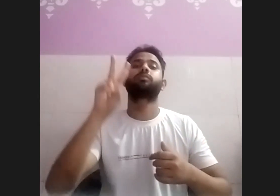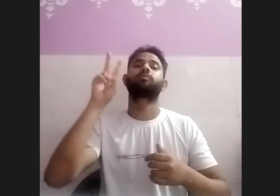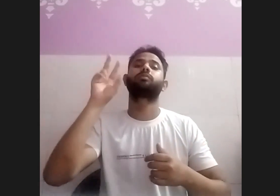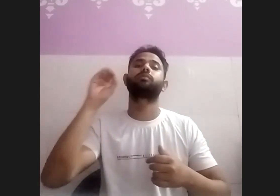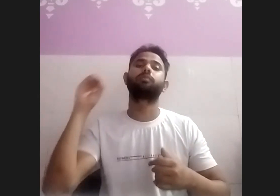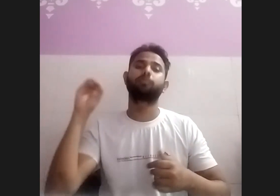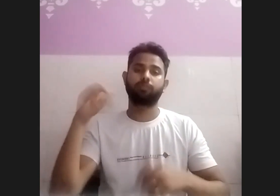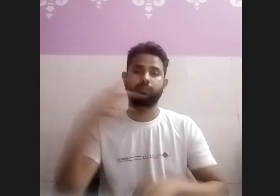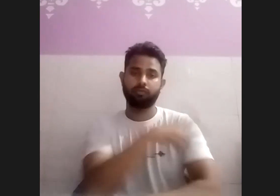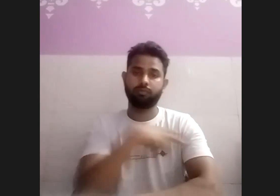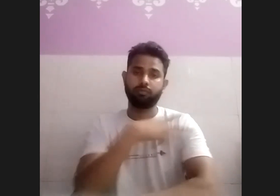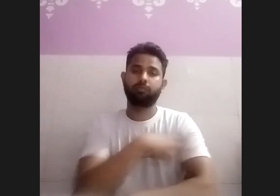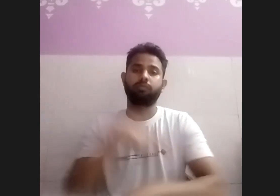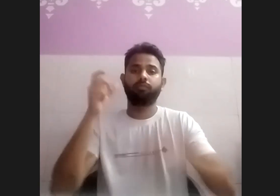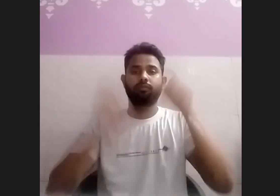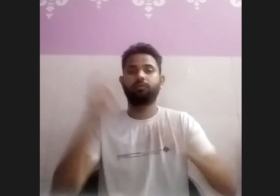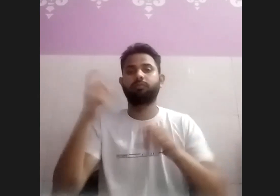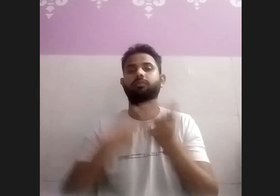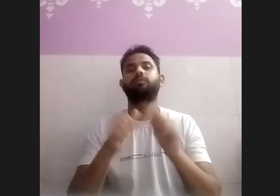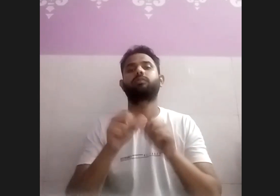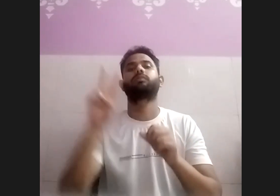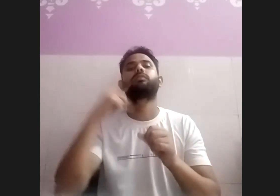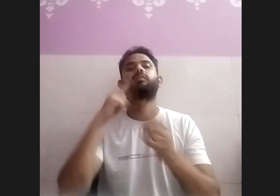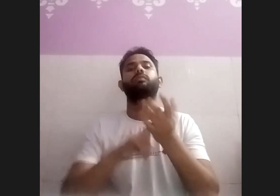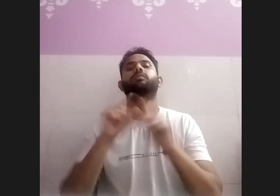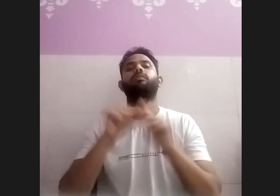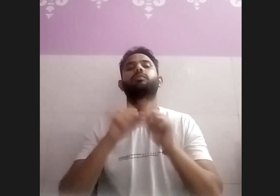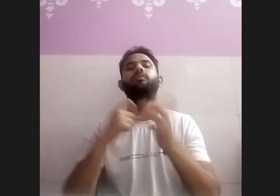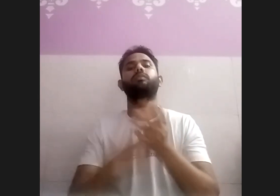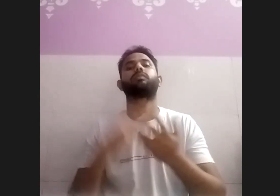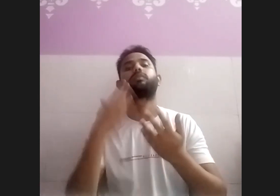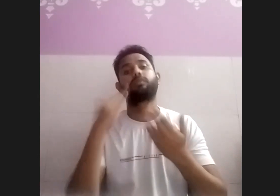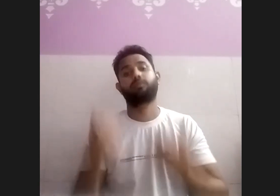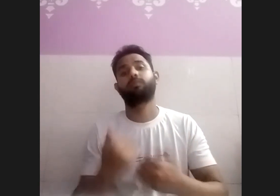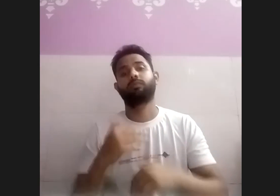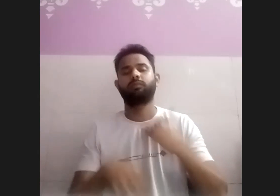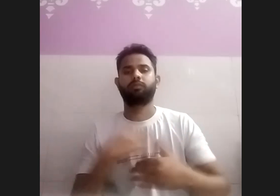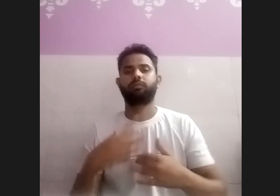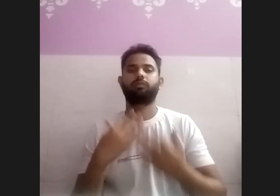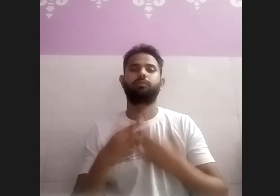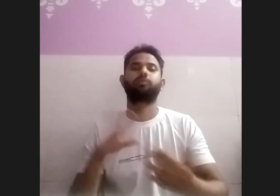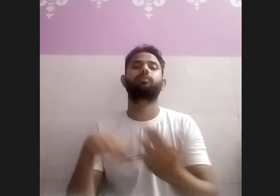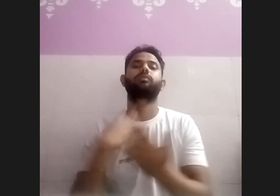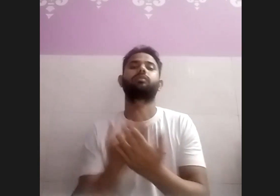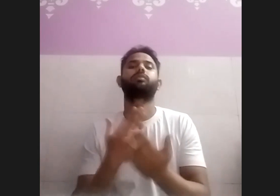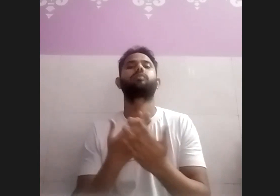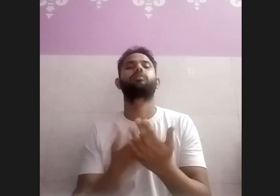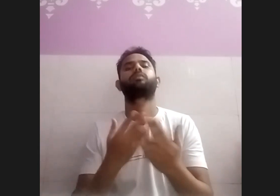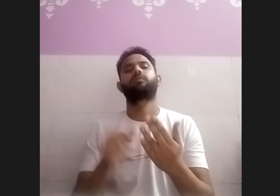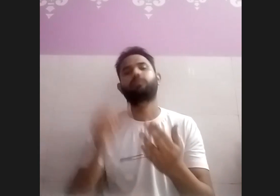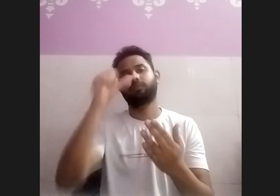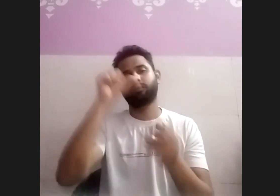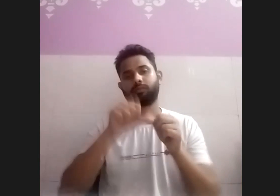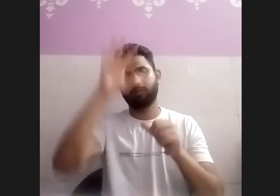we would like to hear from you, Ravindra ji, that how this has happened and can it be replicated to the Sugamya Bharat app as well? Because this is